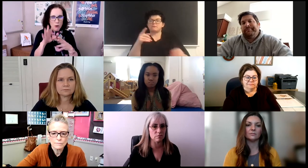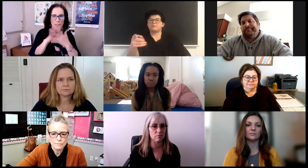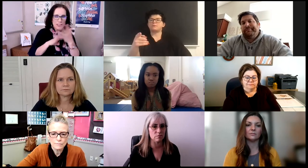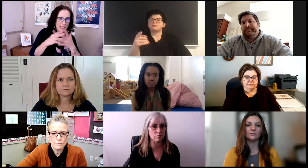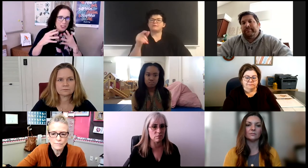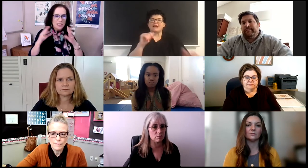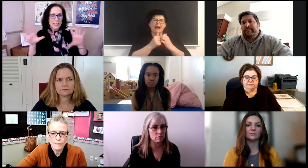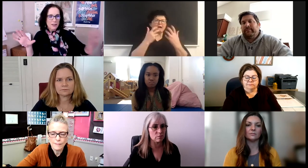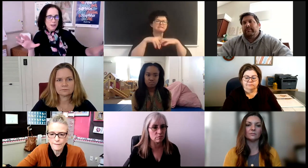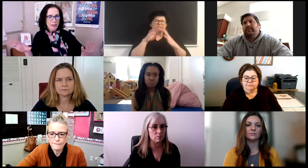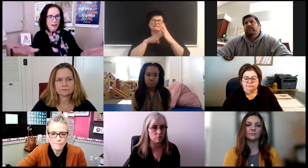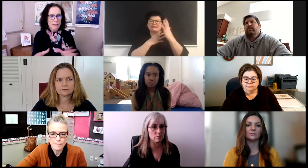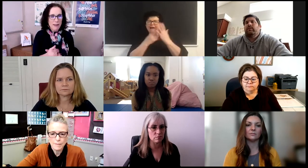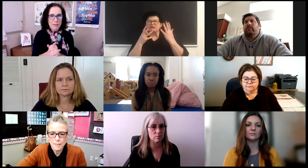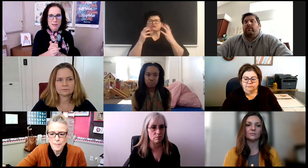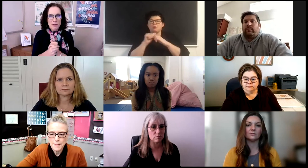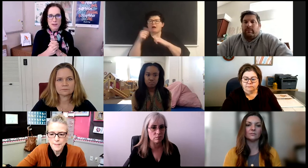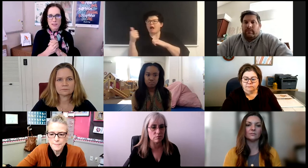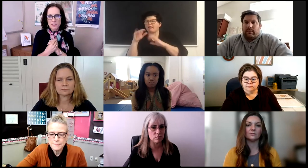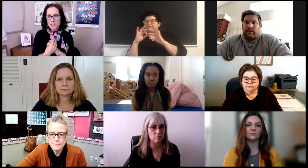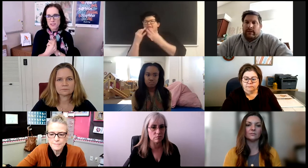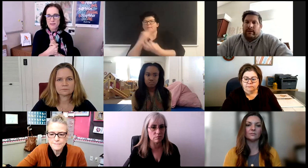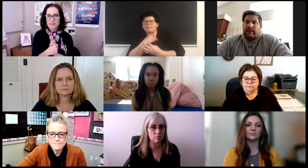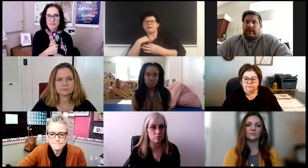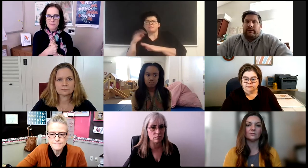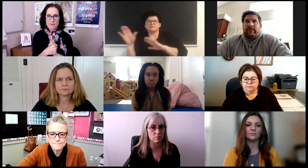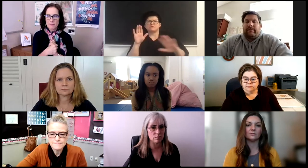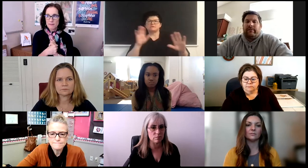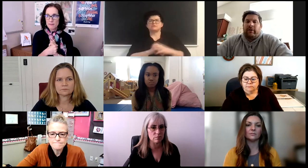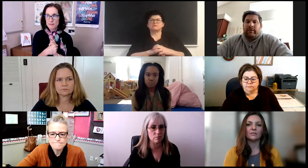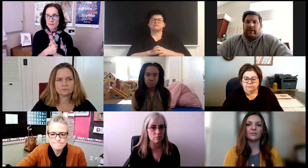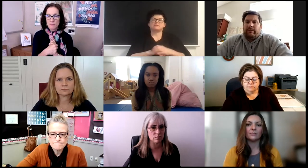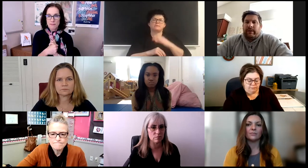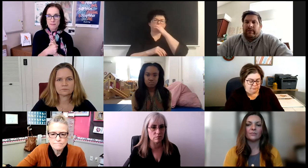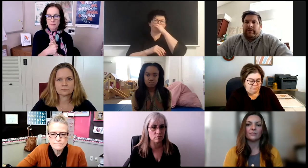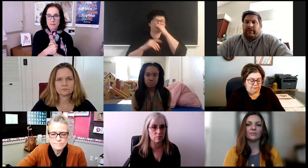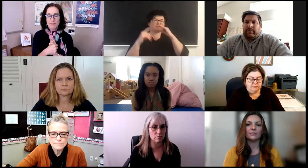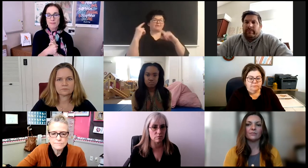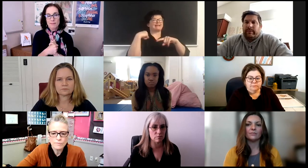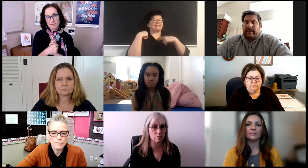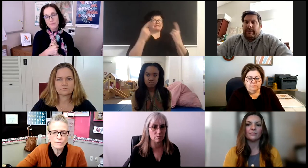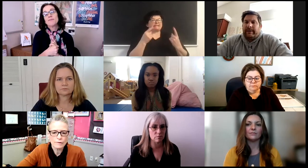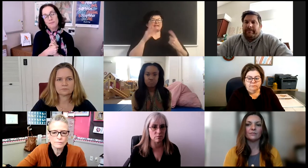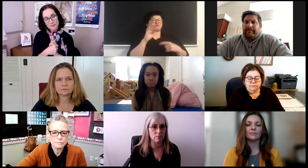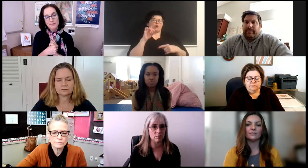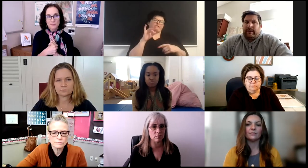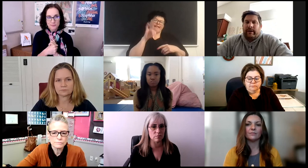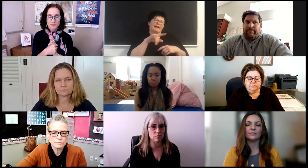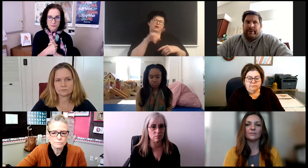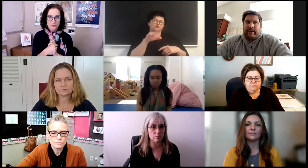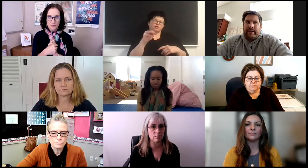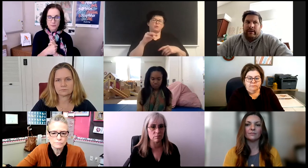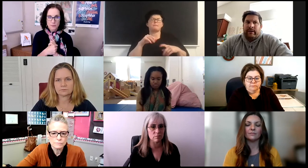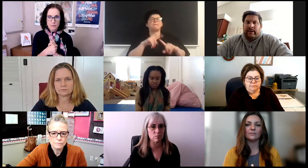how do they made it work scheduling with other family members? It's since COVID, it's been Zoom.